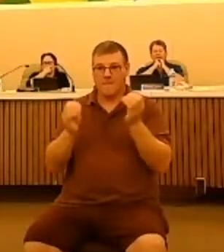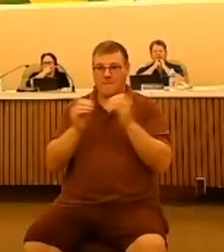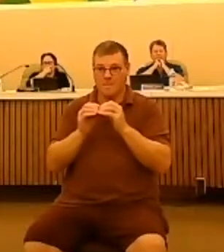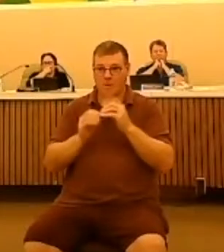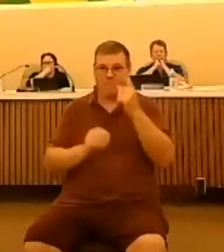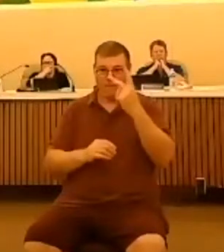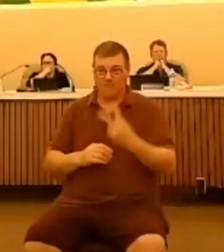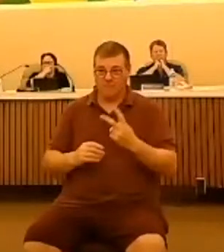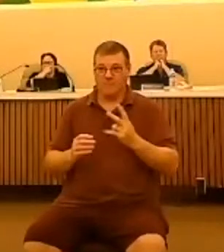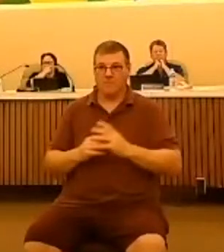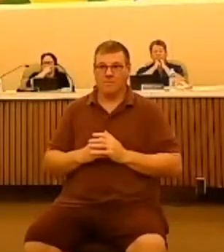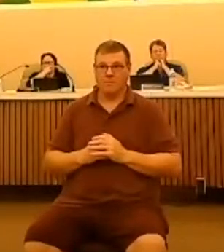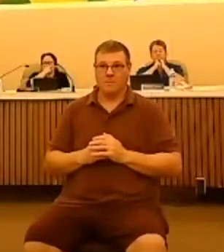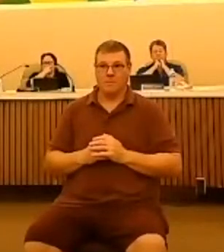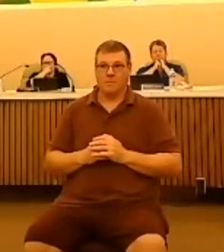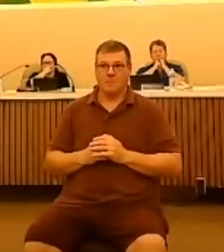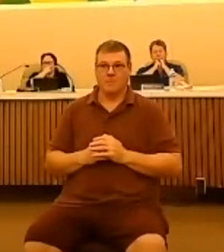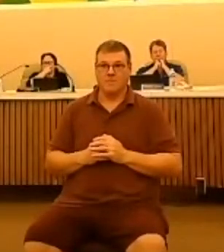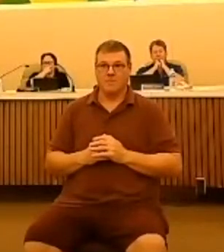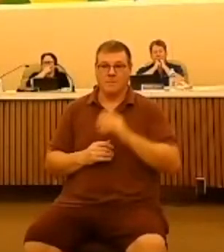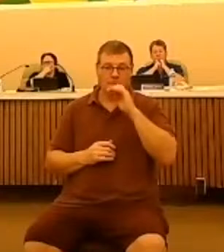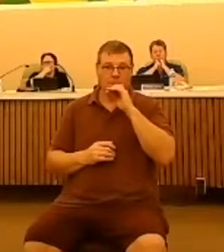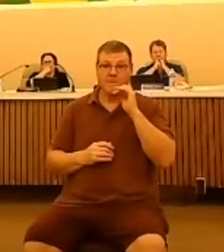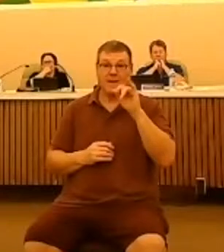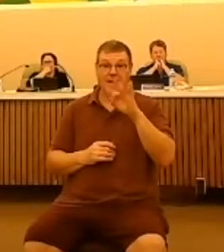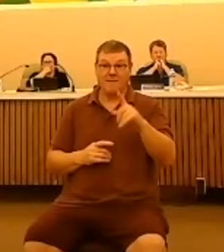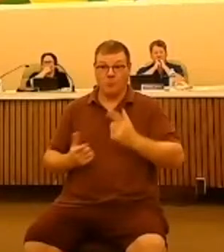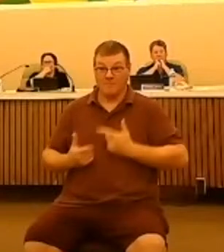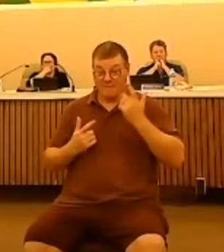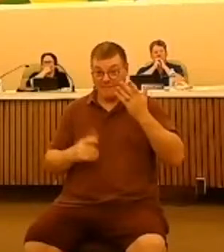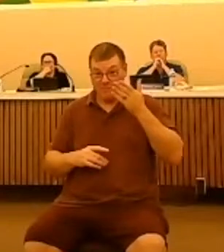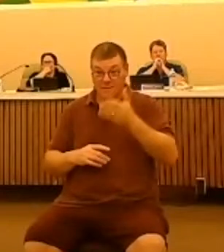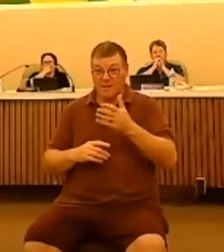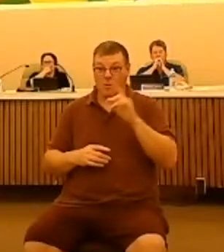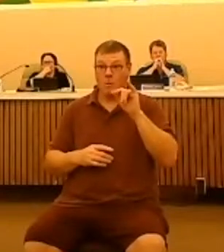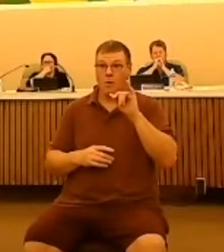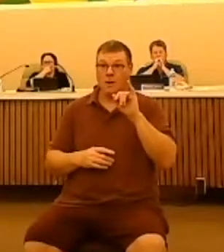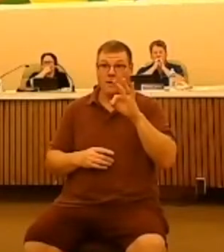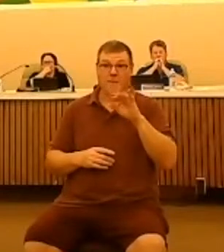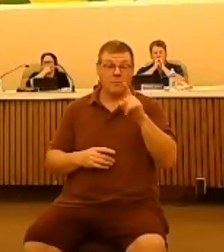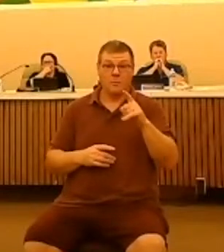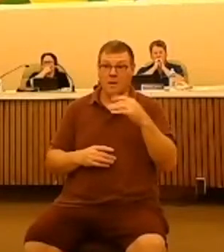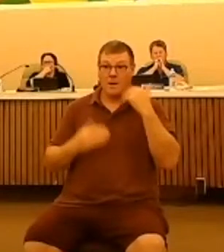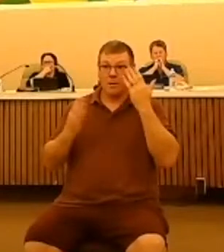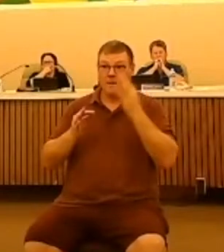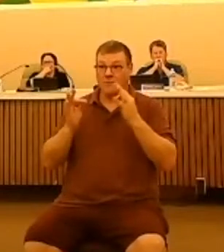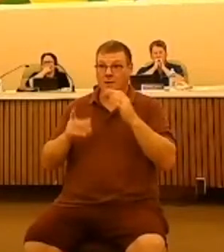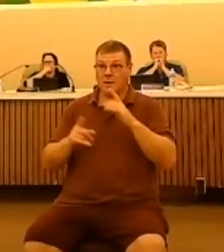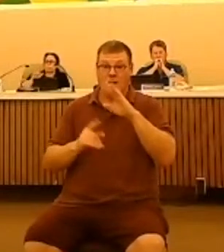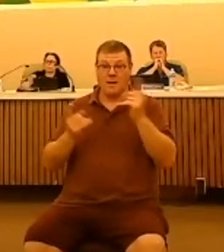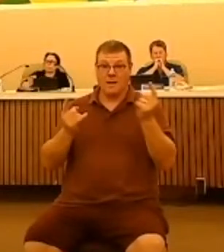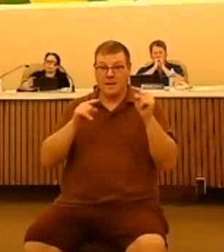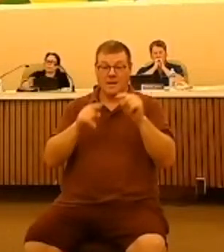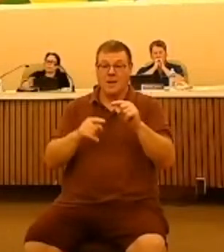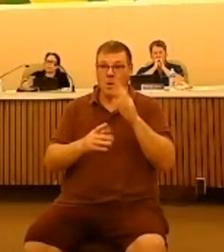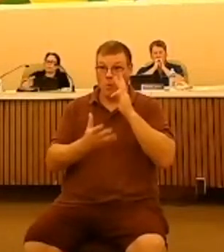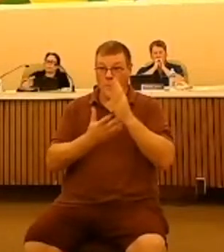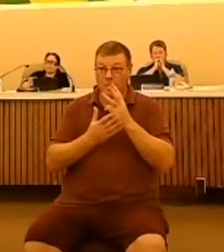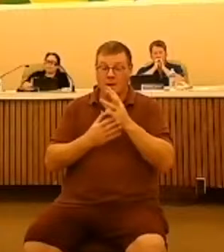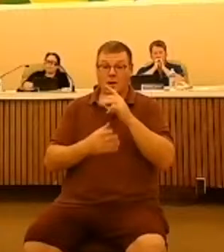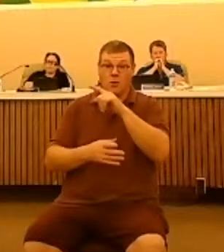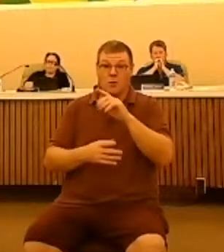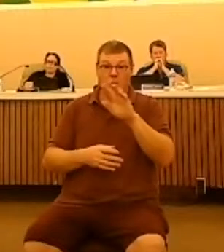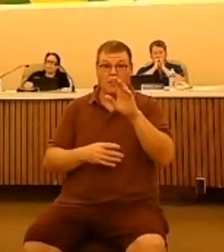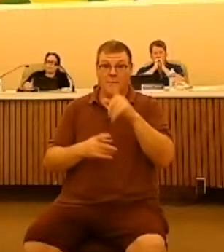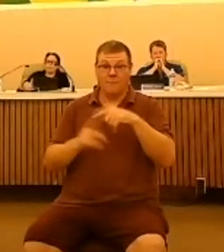this. Right. It's, like I said. If you've lived there or if you've even witnessed it, I don't know if you've ever even been down there and witnessed it. Your traffic study you